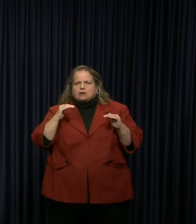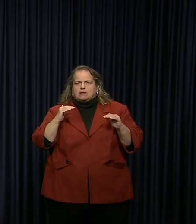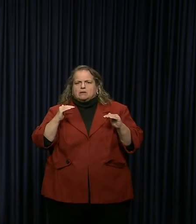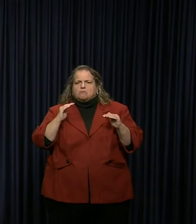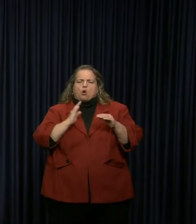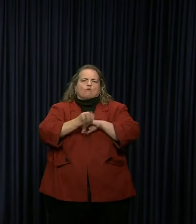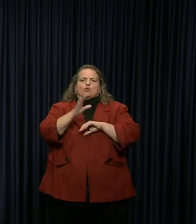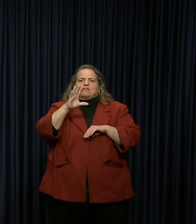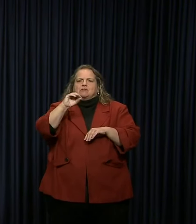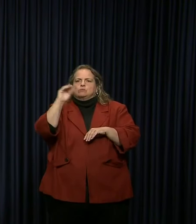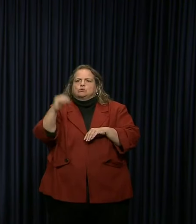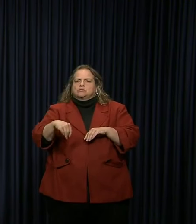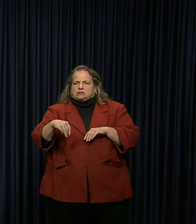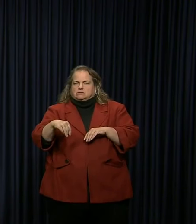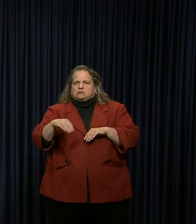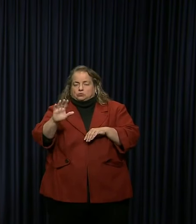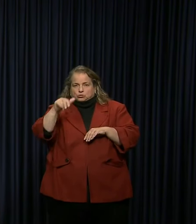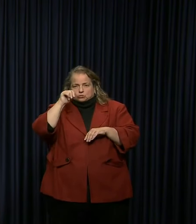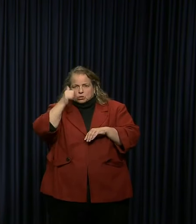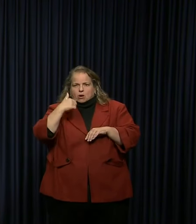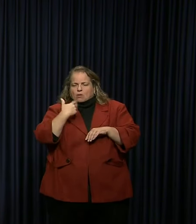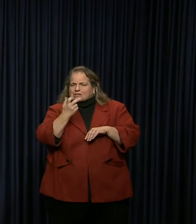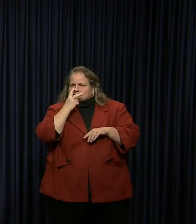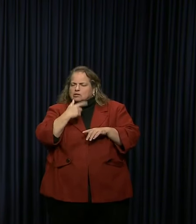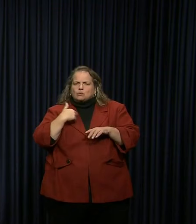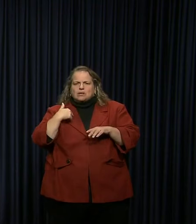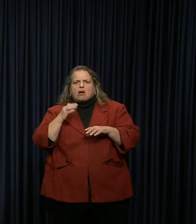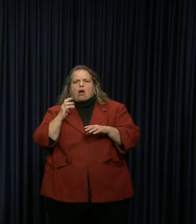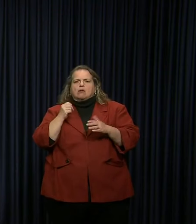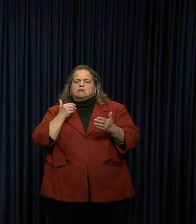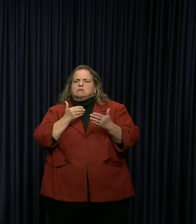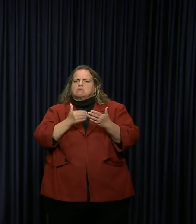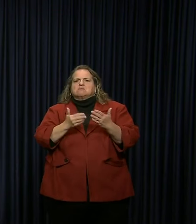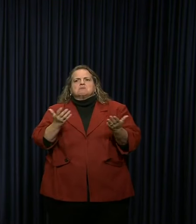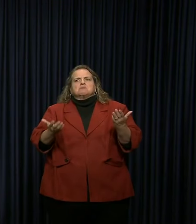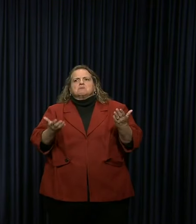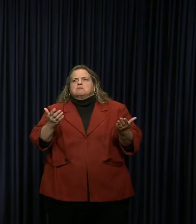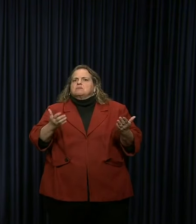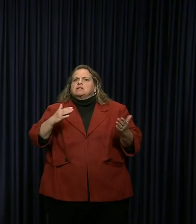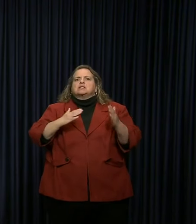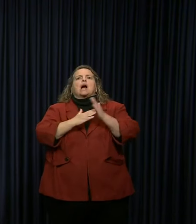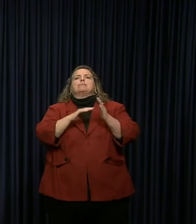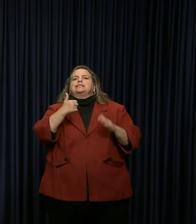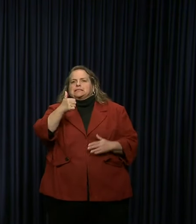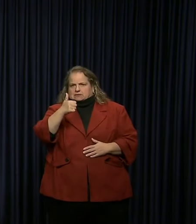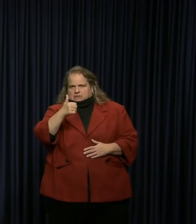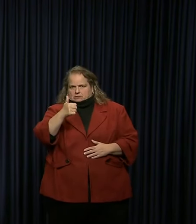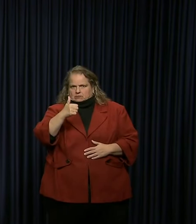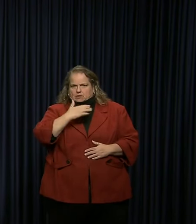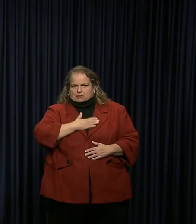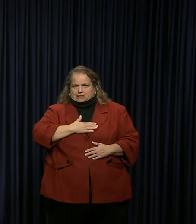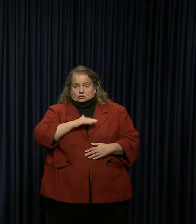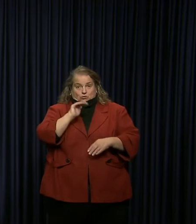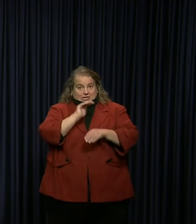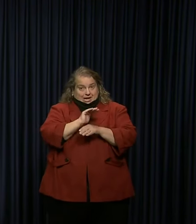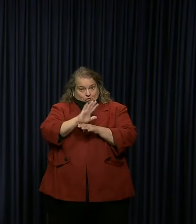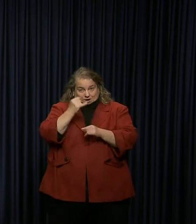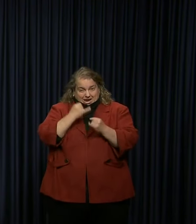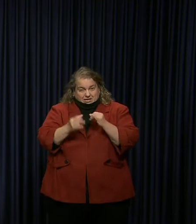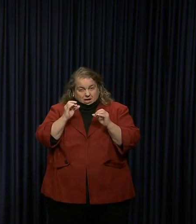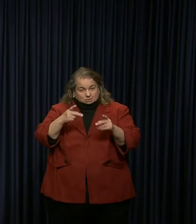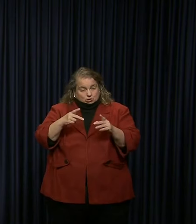that 50% mark. Let's make sure we are working towards being at least in the top 10. So tonight is the last